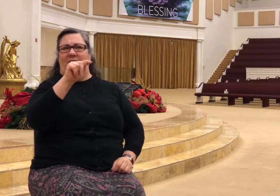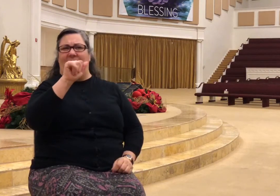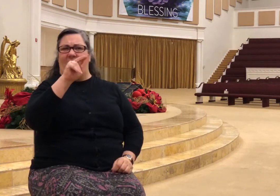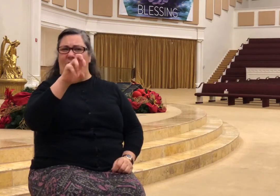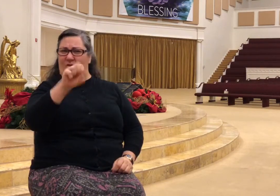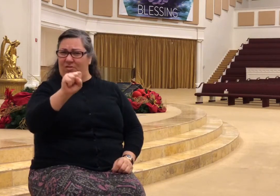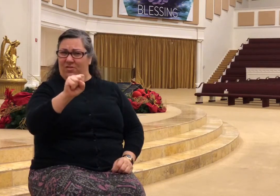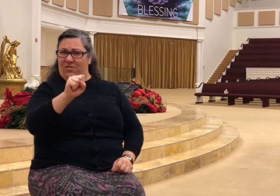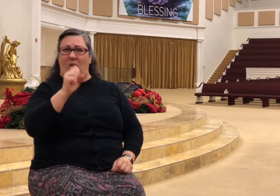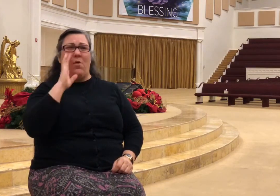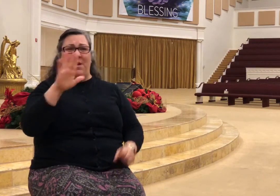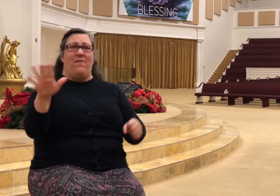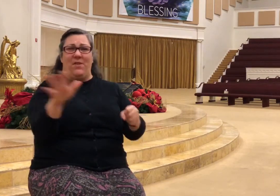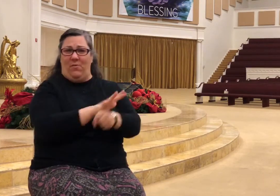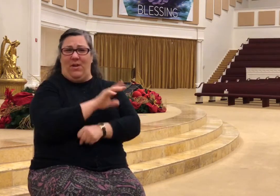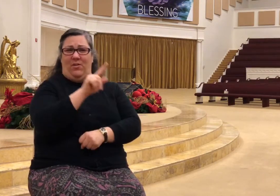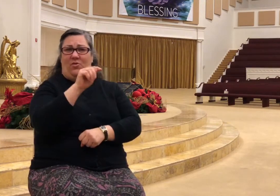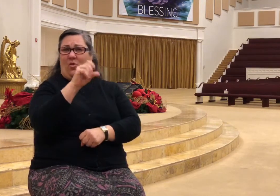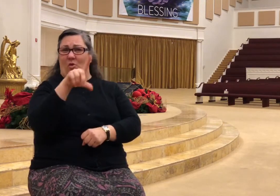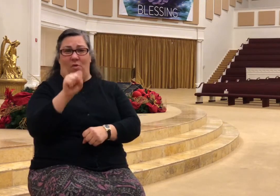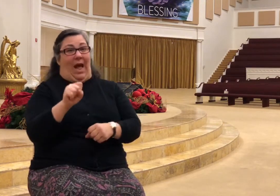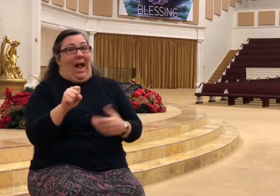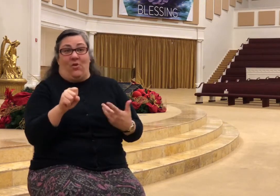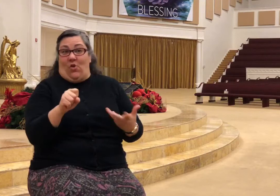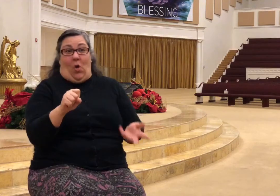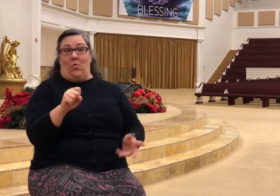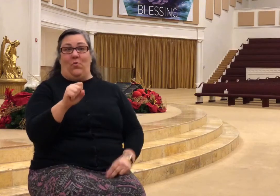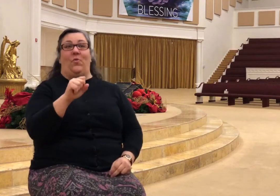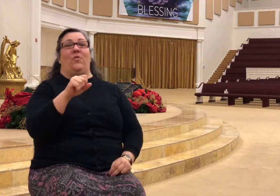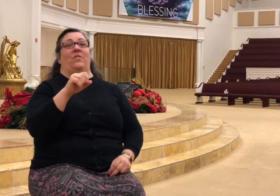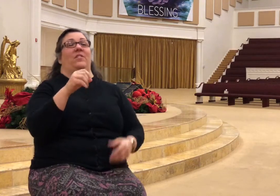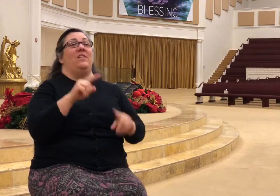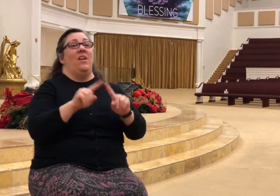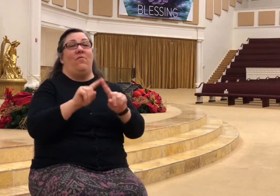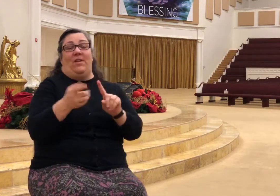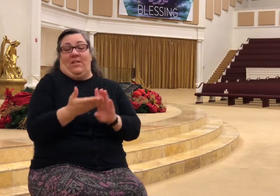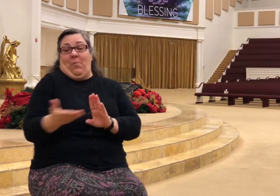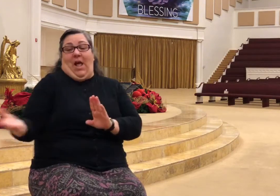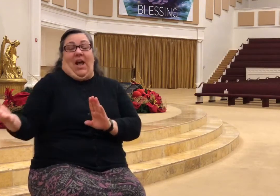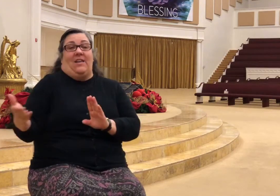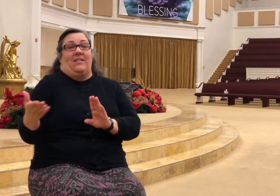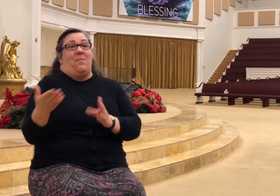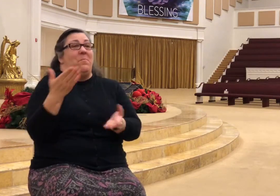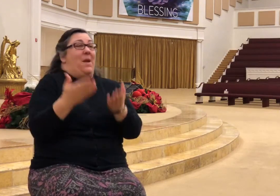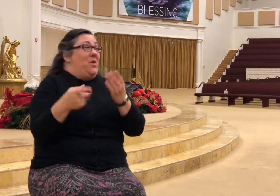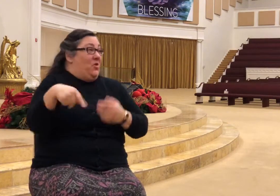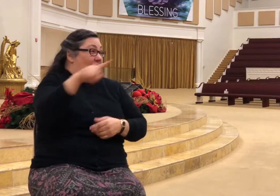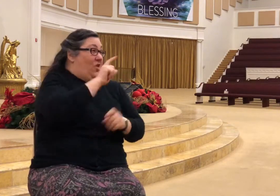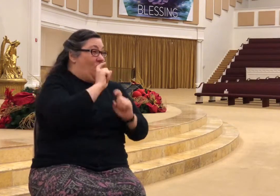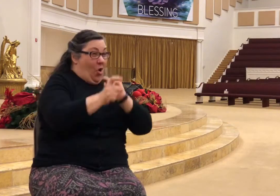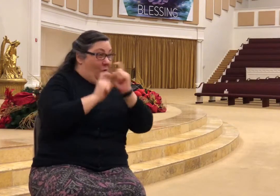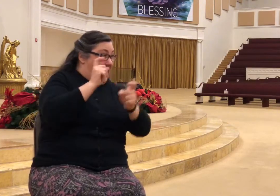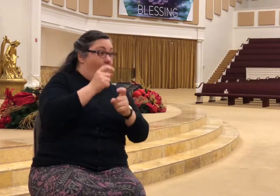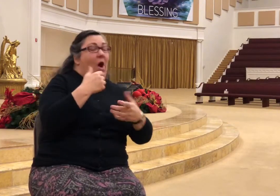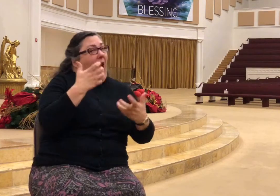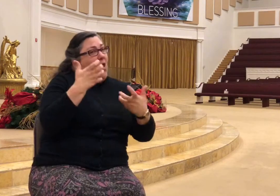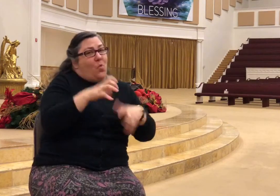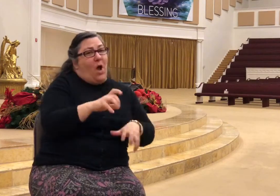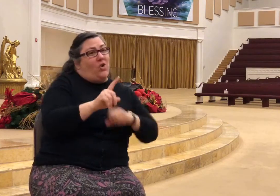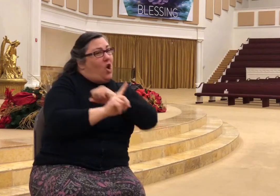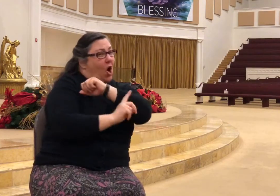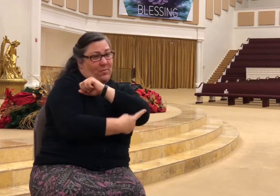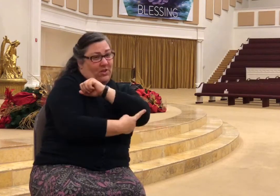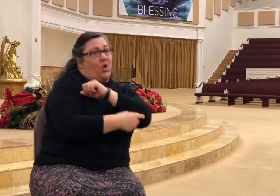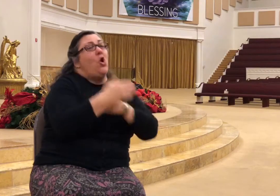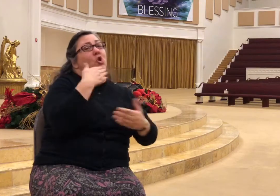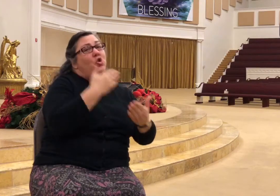tools and supplies and a whole bunch of different stuff that maybe some of you people could donate. We don't want trash. We want good stuff, okay?